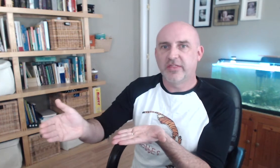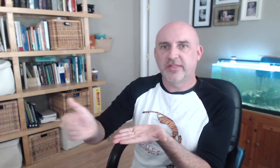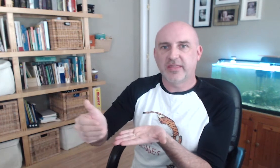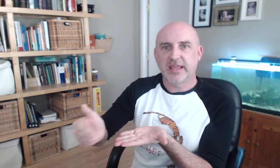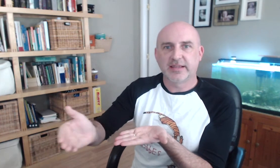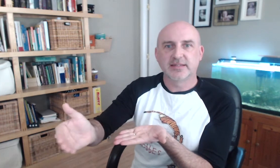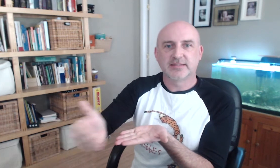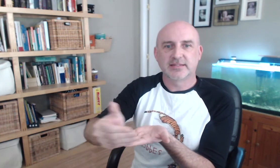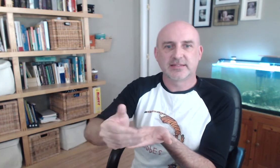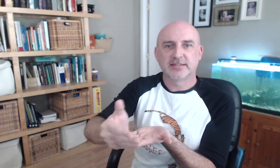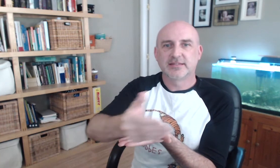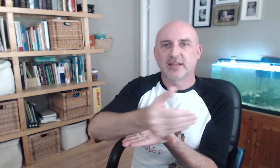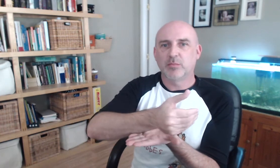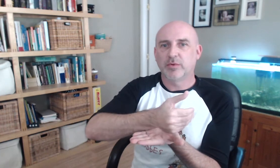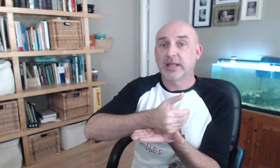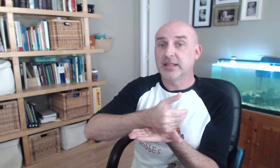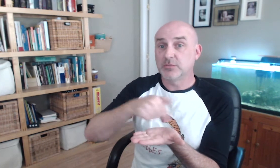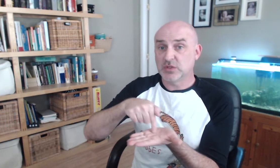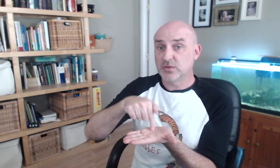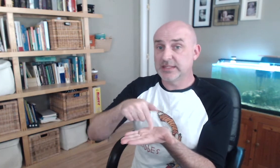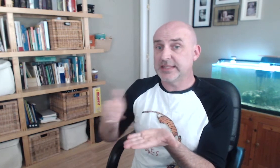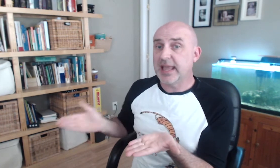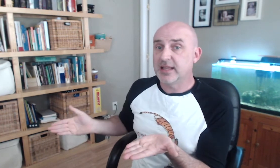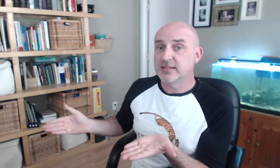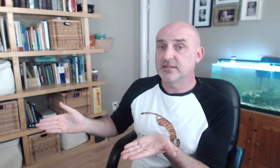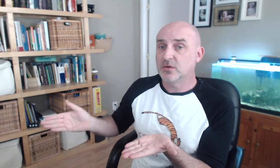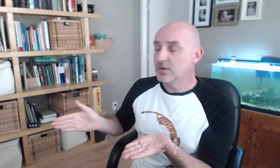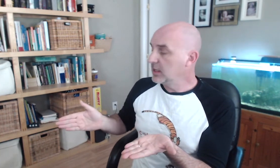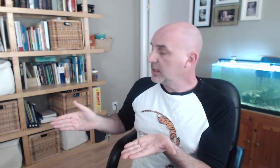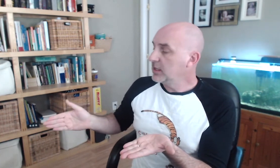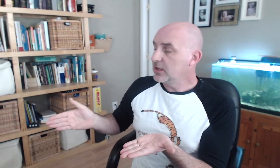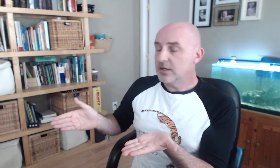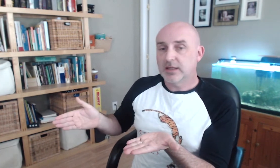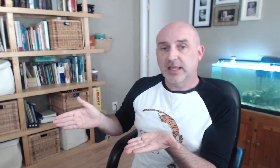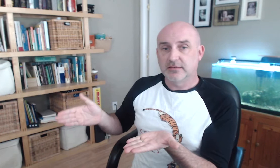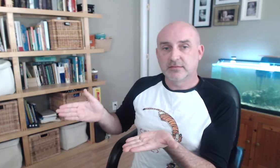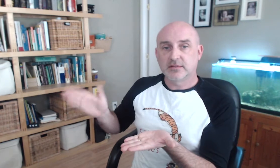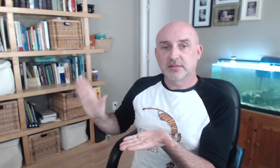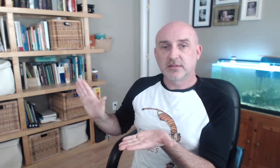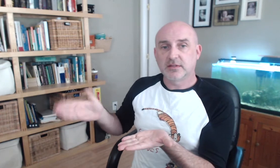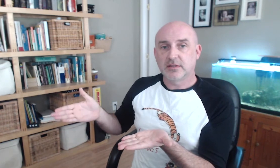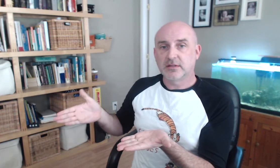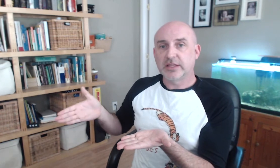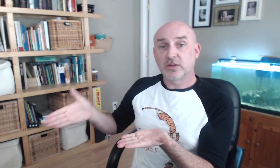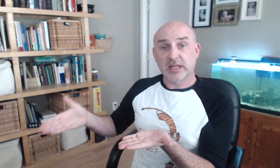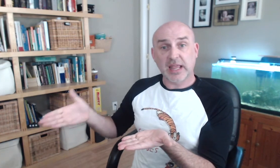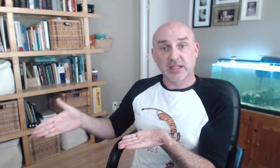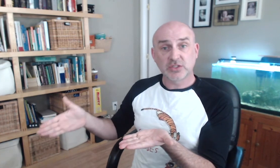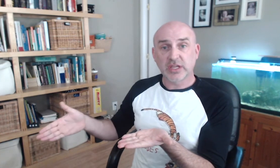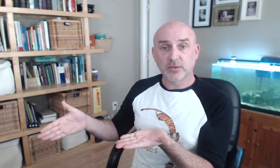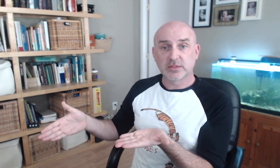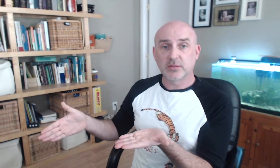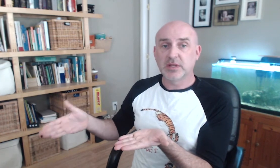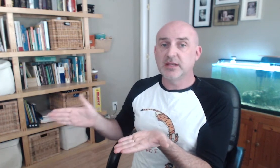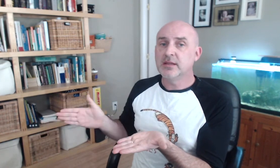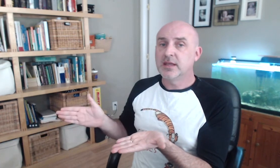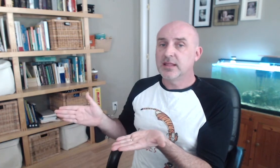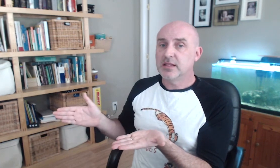the things and bringing them to this hand. So again, like you're going to handshake with somebody, then you're going